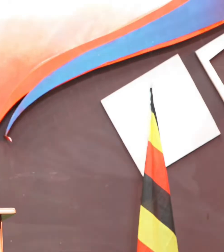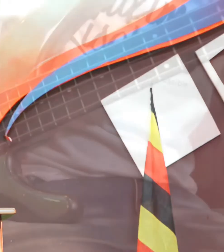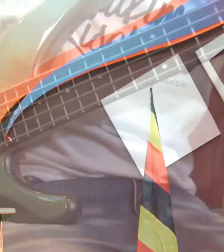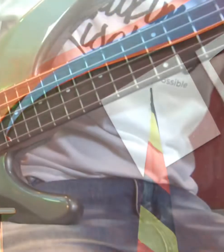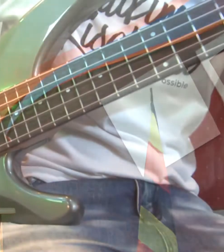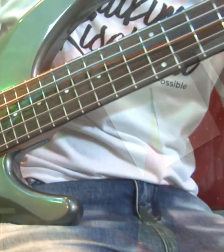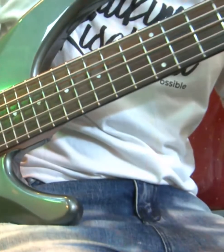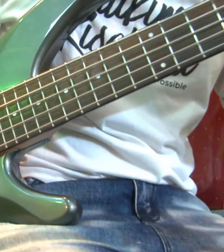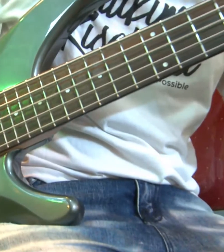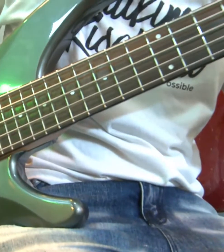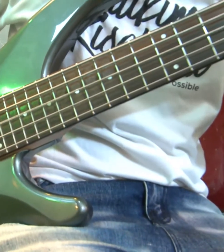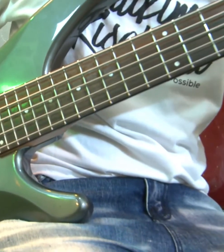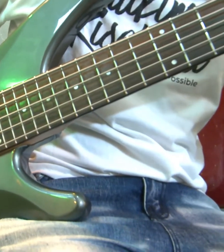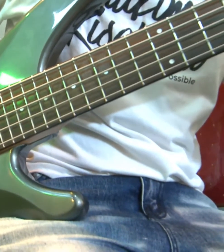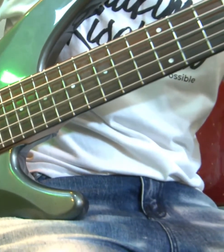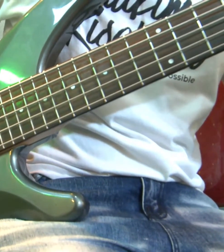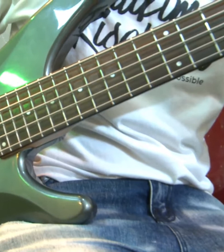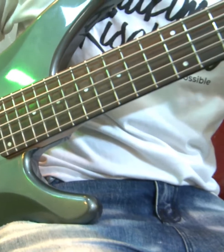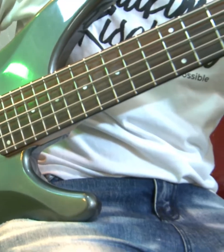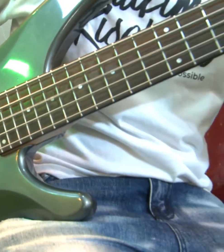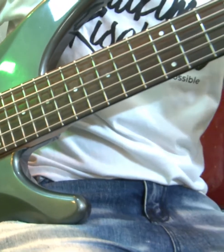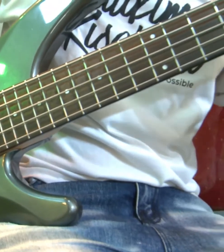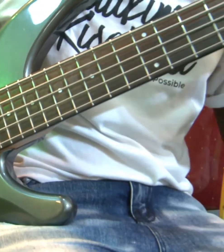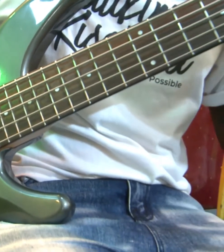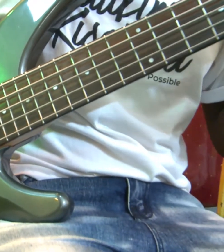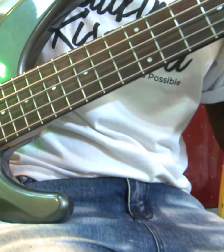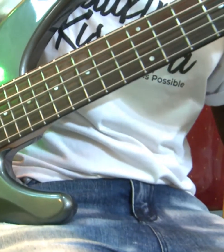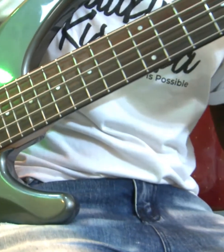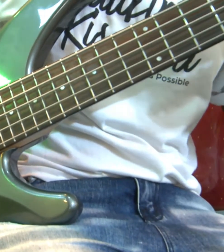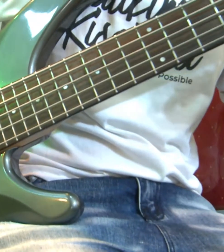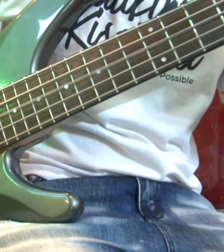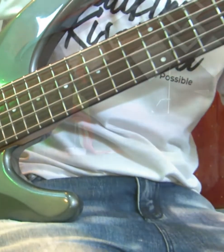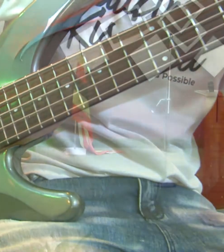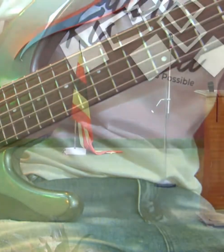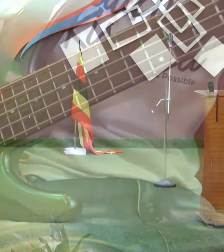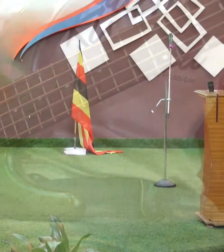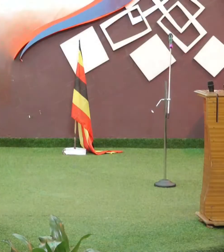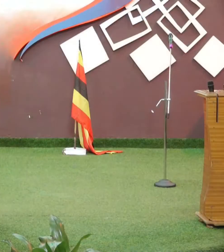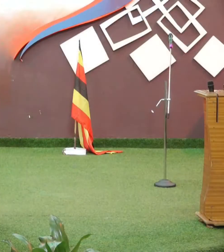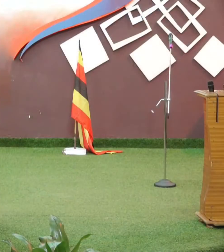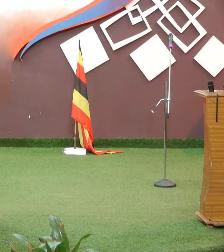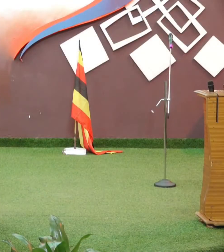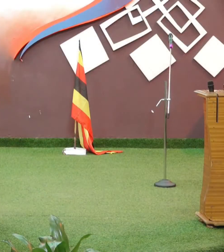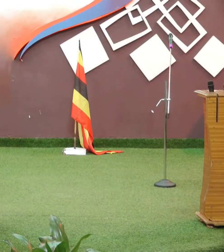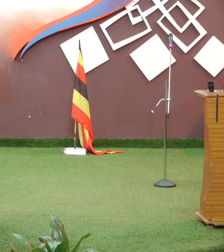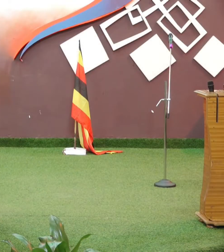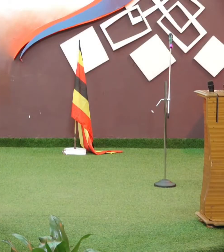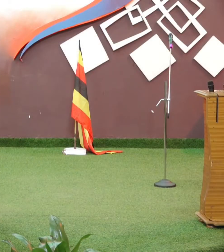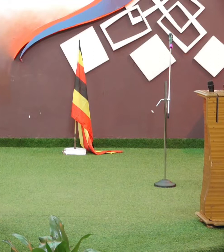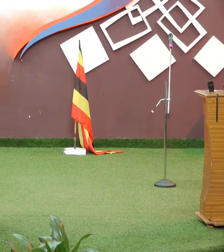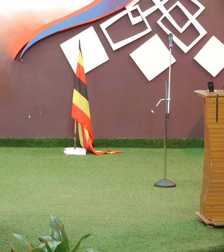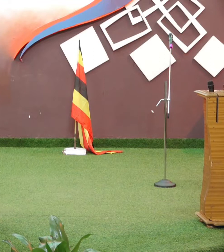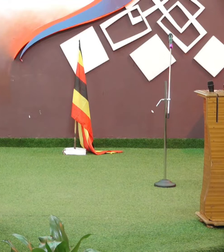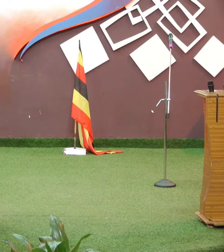ekibuuzo tyani anaatugendera kwenooyatula n'ogamba ngenda kugenda mukama webale